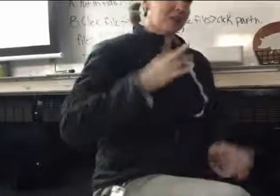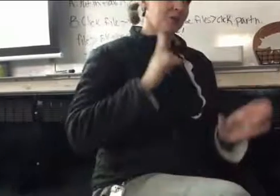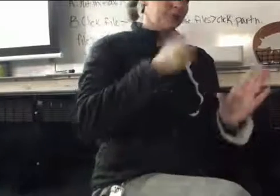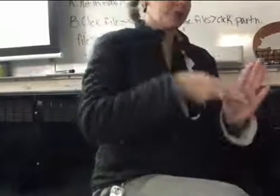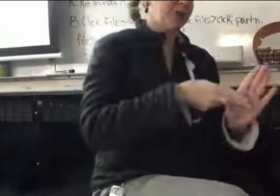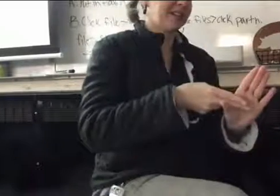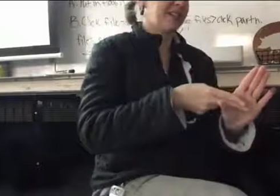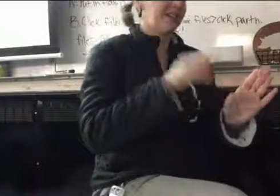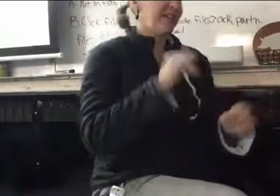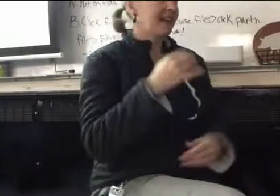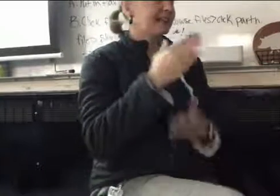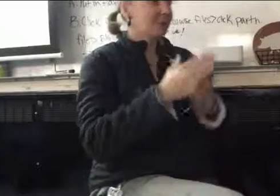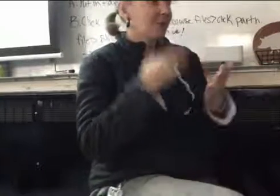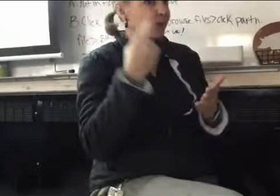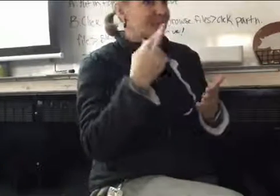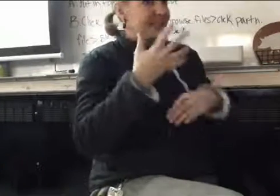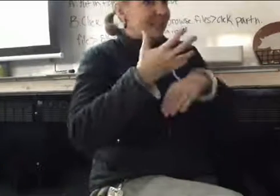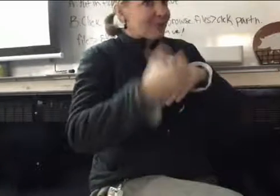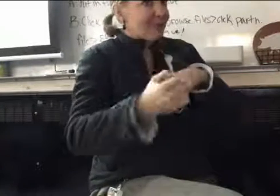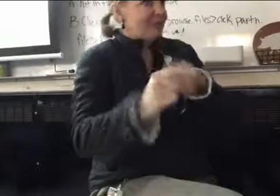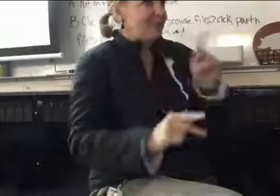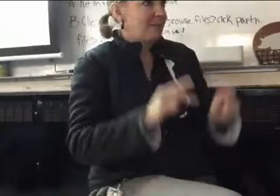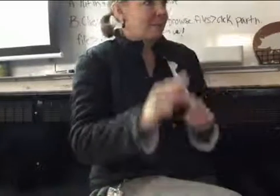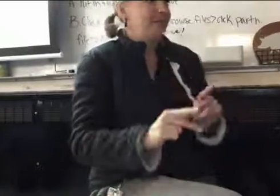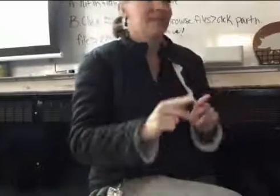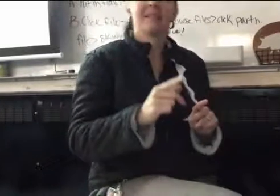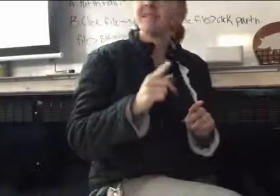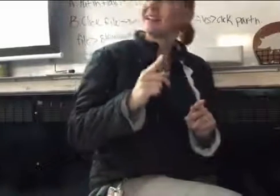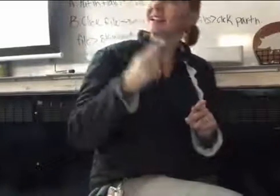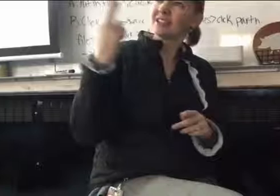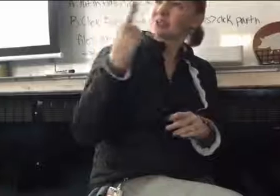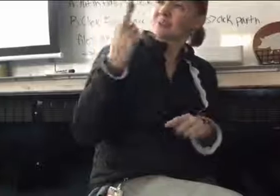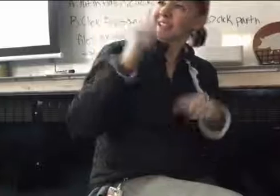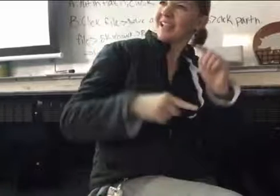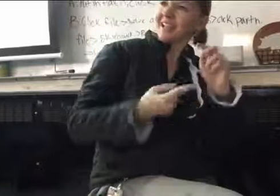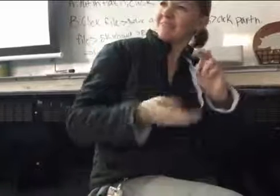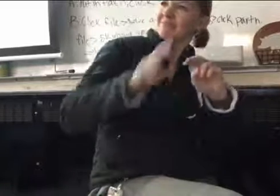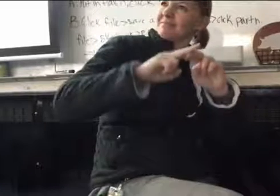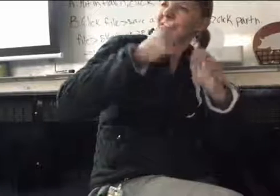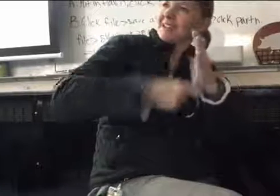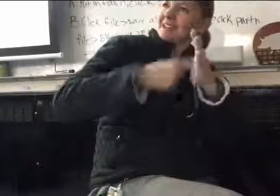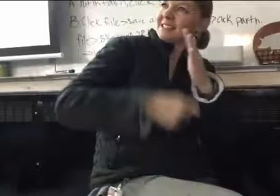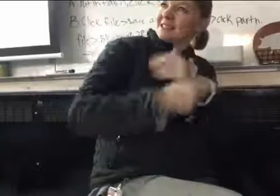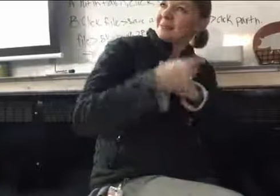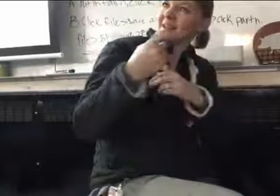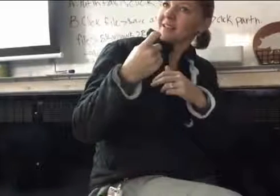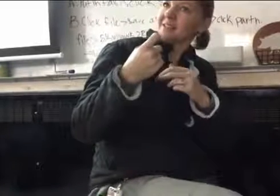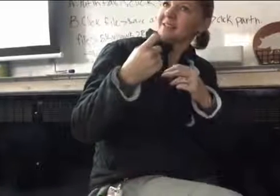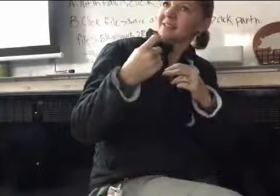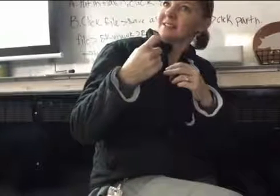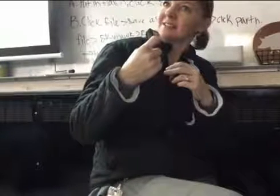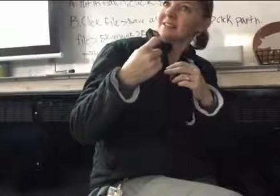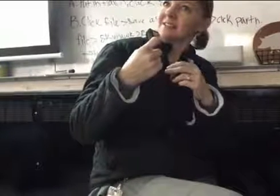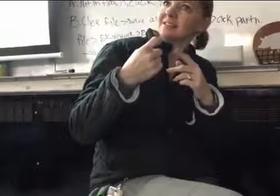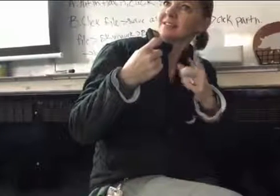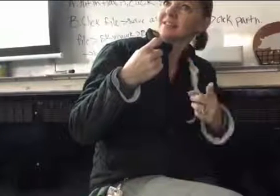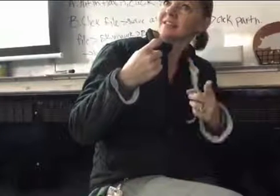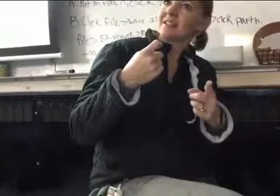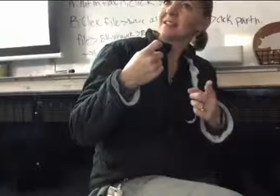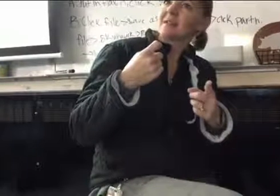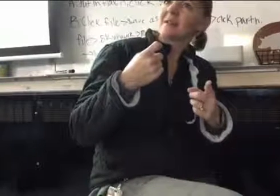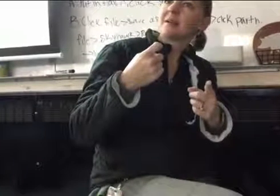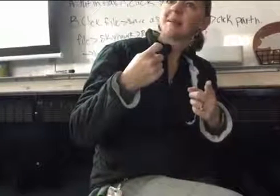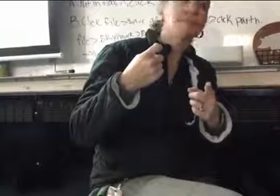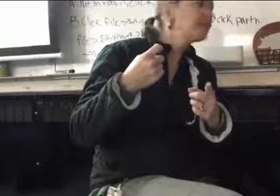part of the reason why they were starting to run out of people. Wait, is the reason they couldn't do taxes is because they thought the government shouldn't have the power?